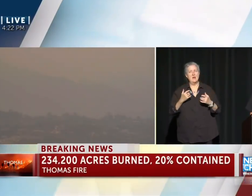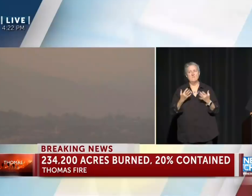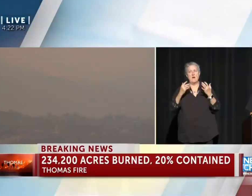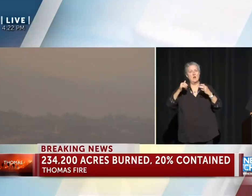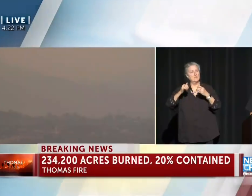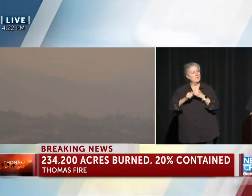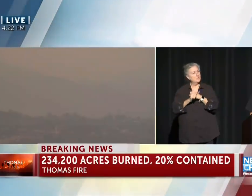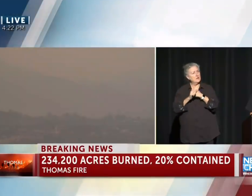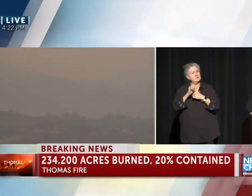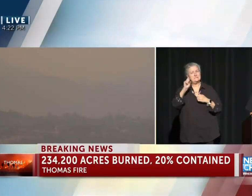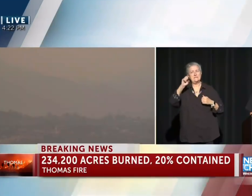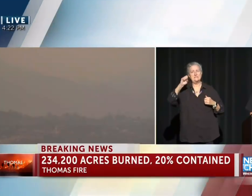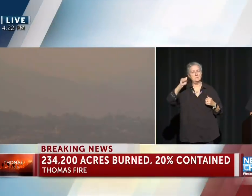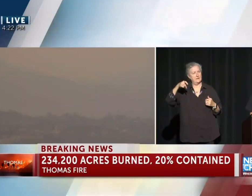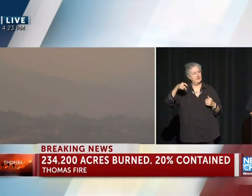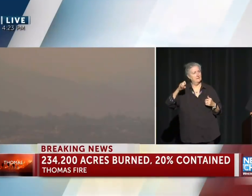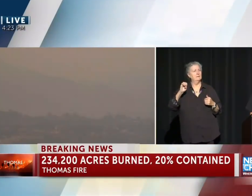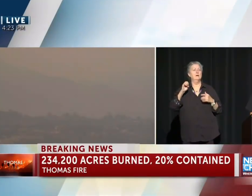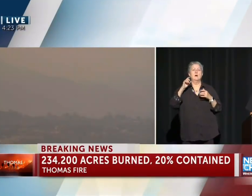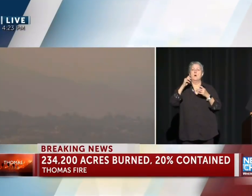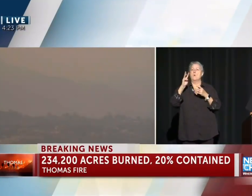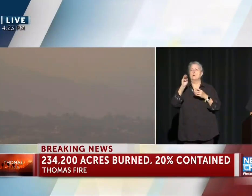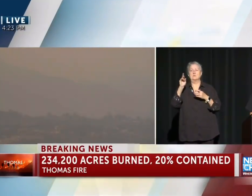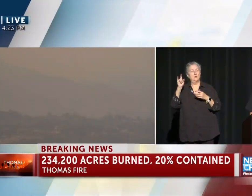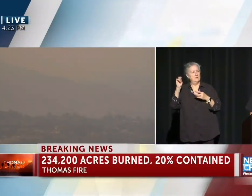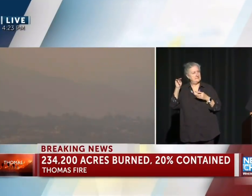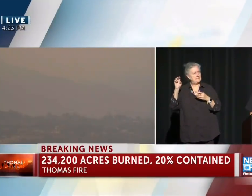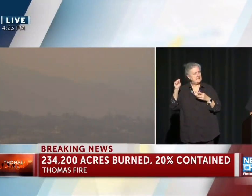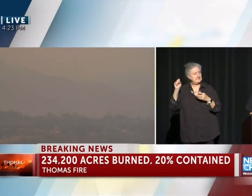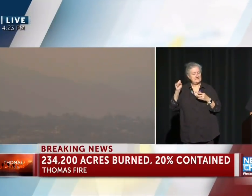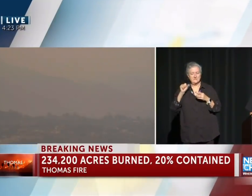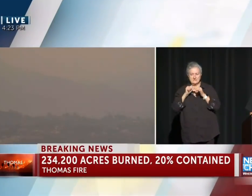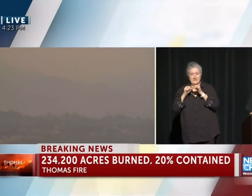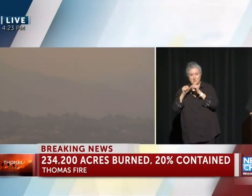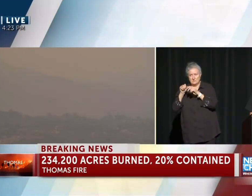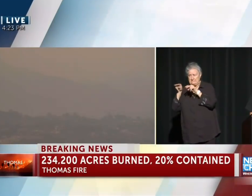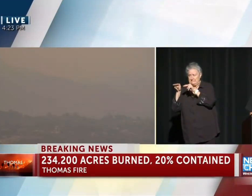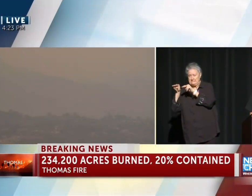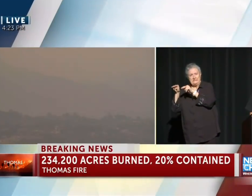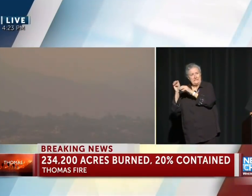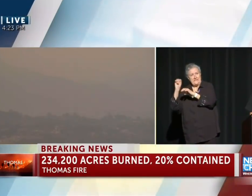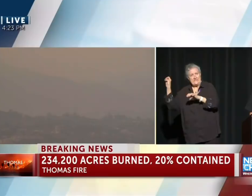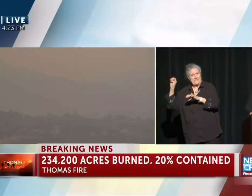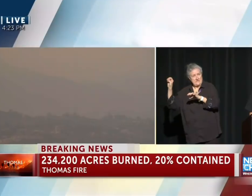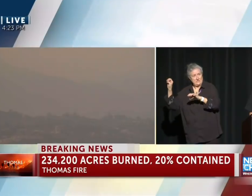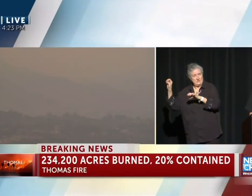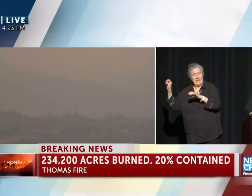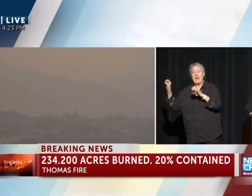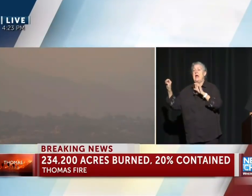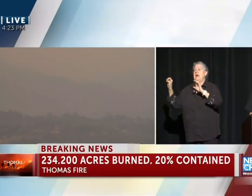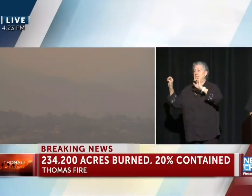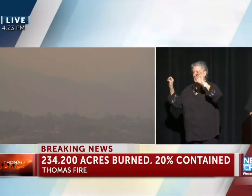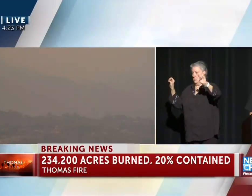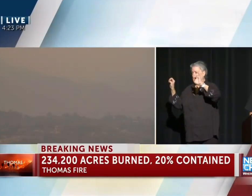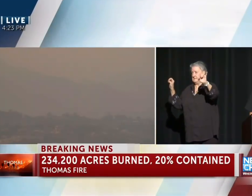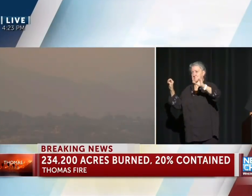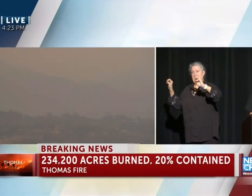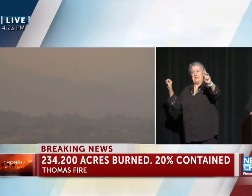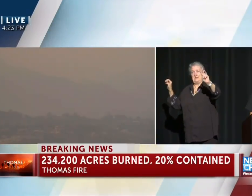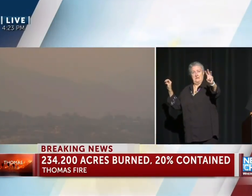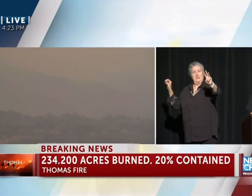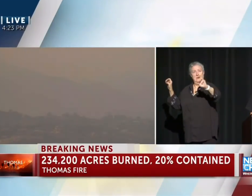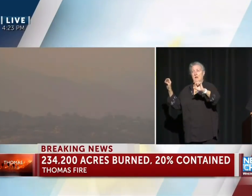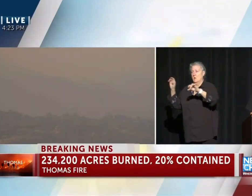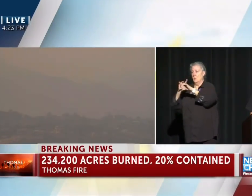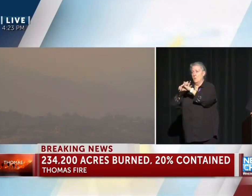that threatens the CHP wilderness. So we continue those efforts on the west end, or the east end, as well as the west end of the fire.